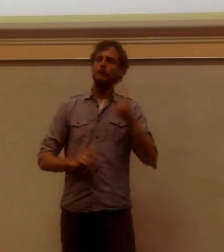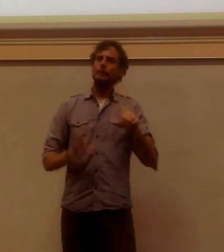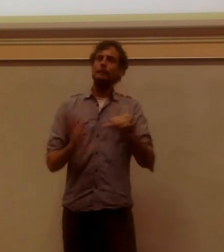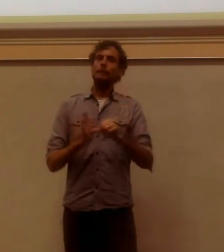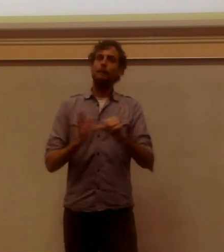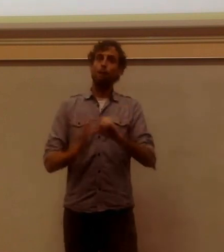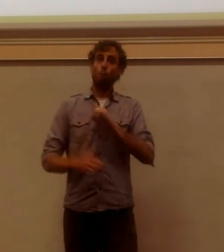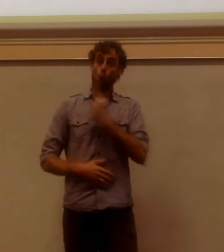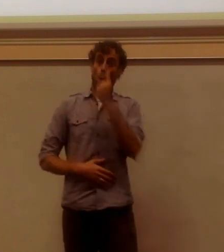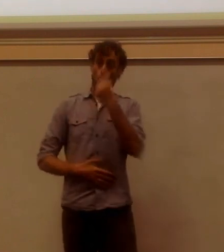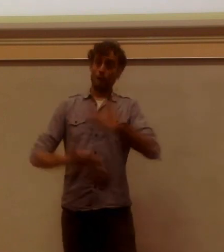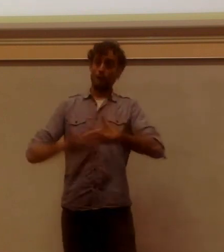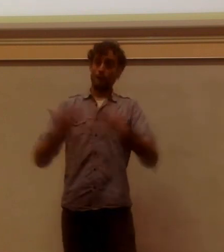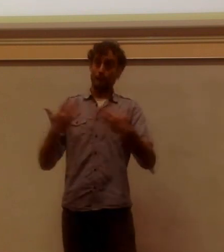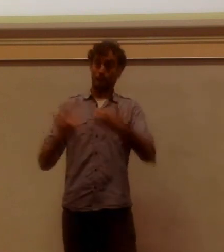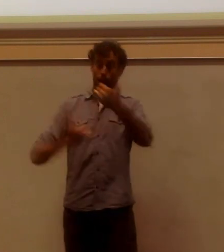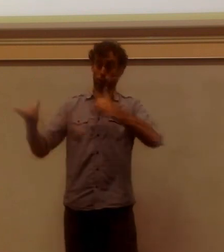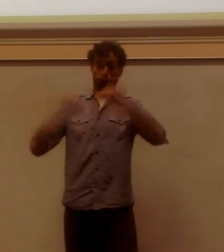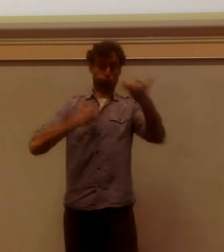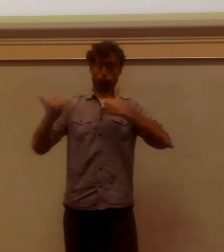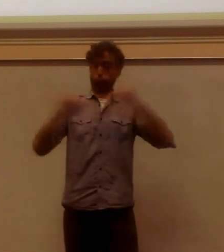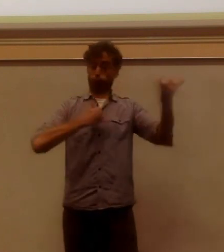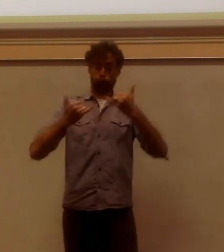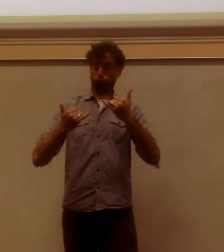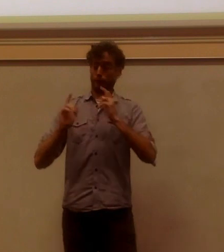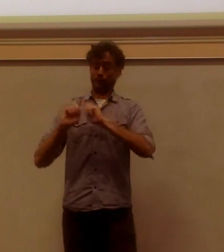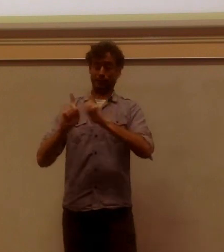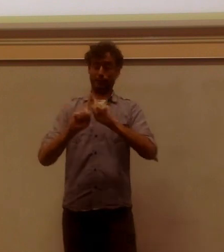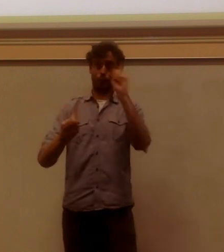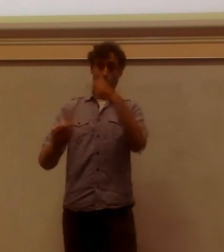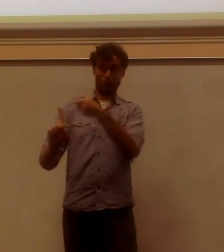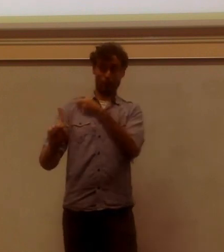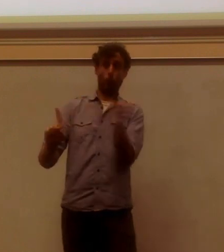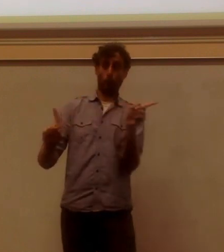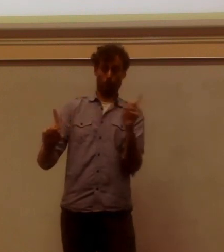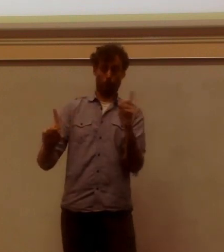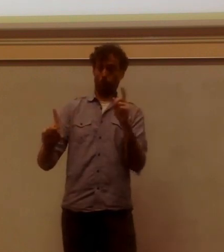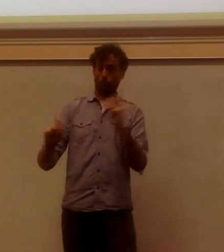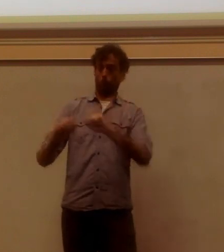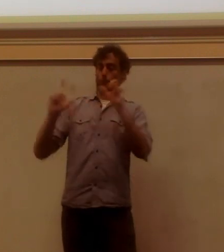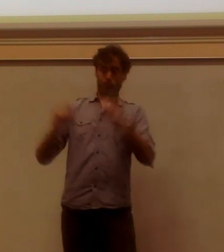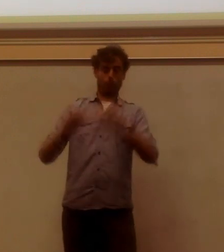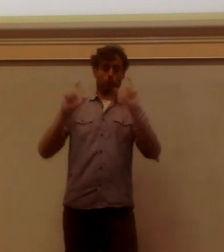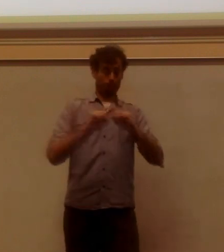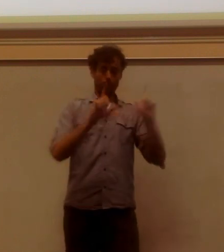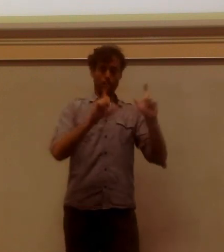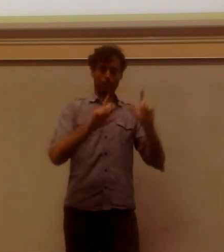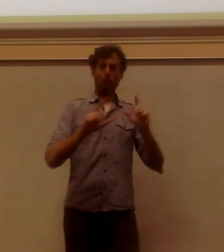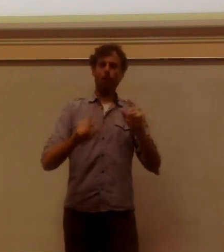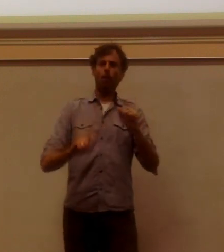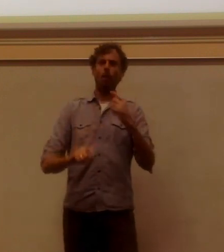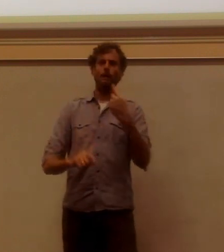When we asked the interpreters about challenges that they encountered in working for the VRS services, they said it